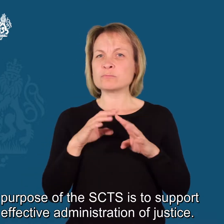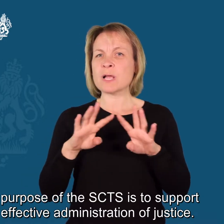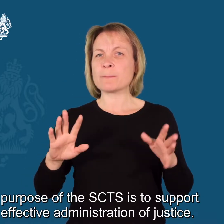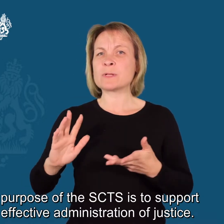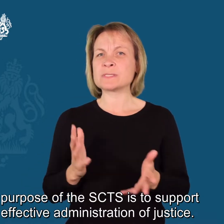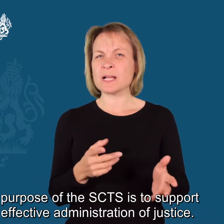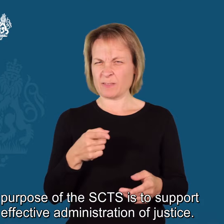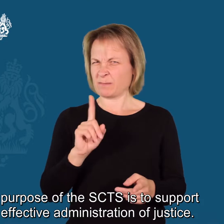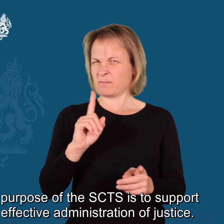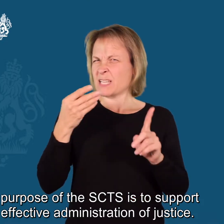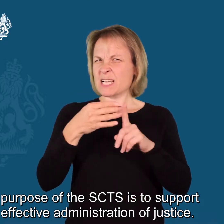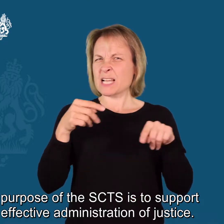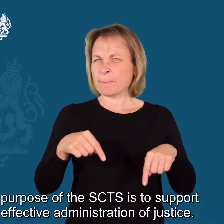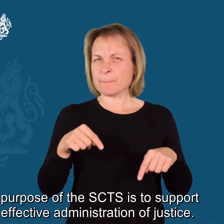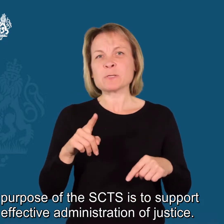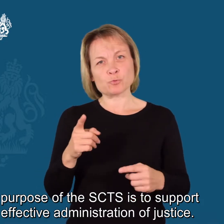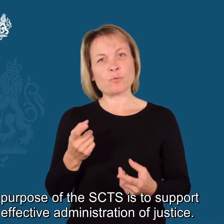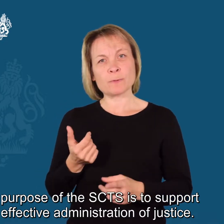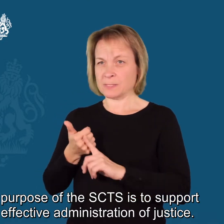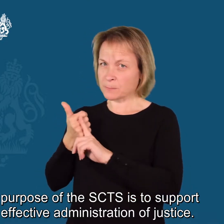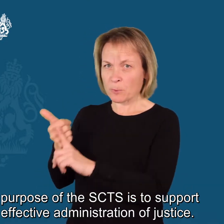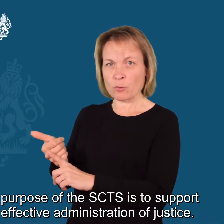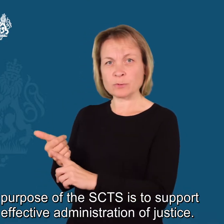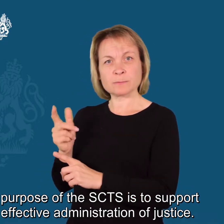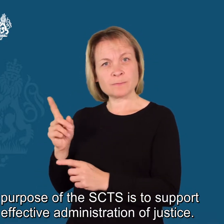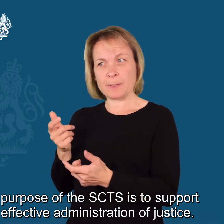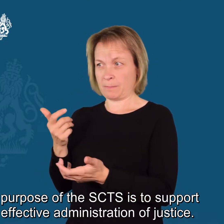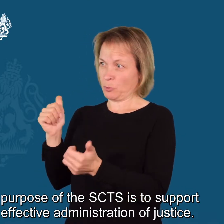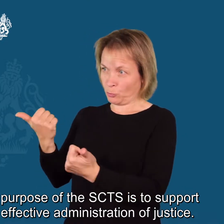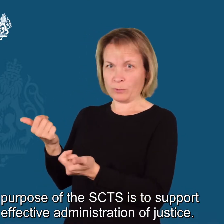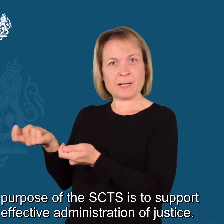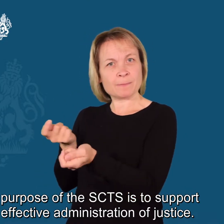The purpose of the SCTS is to support the effective administration of